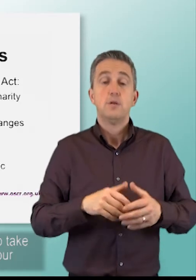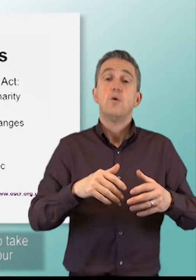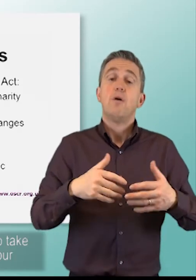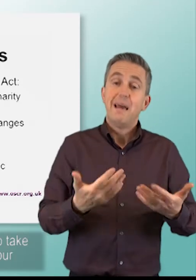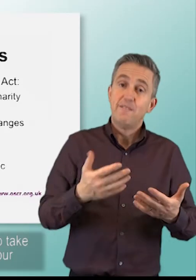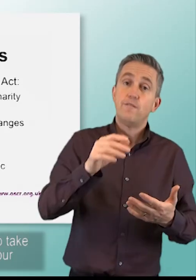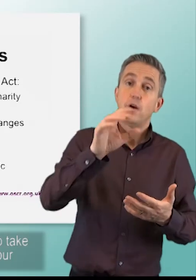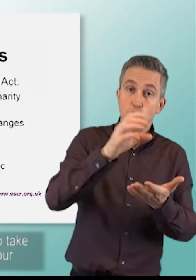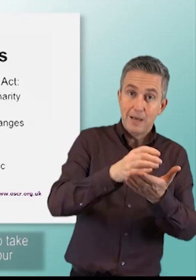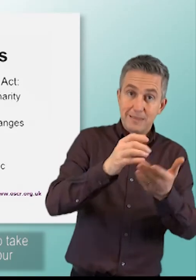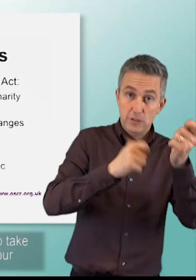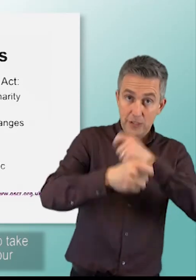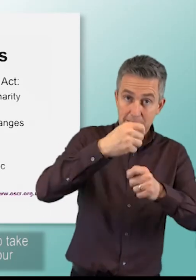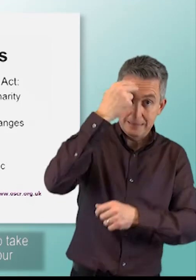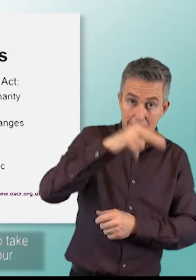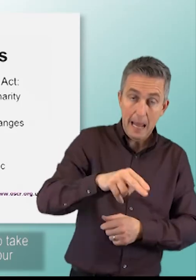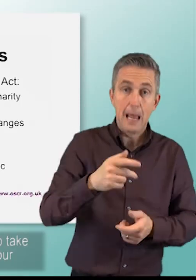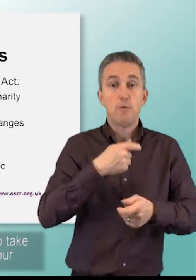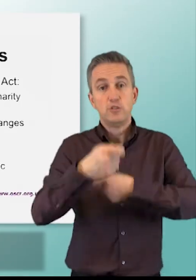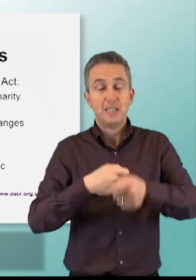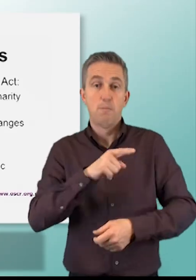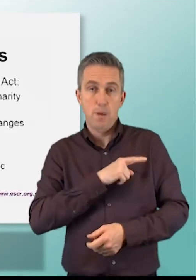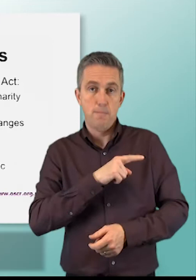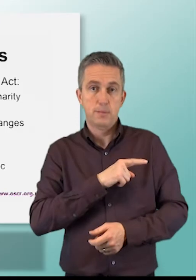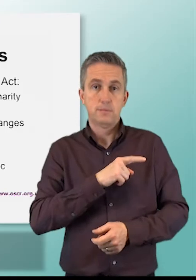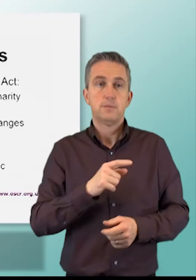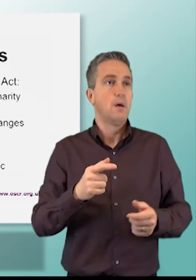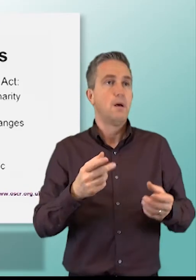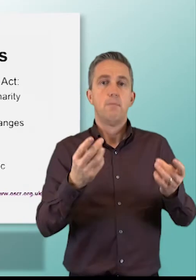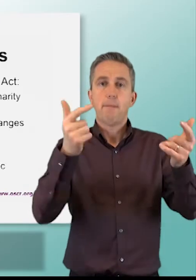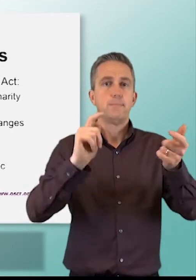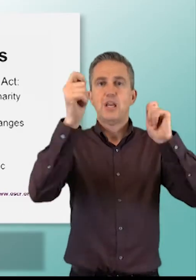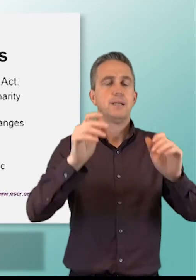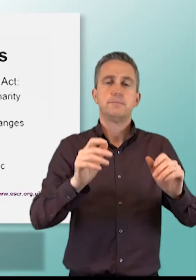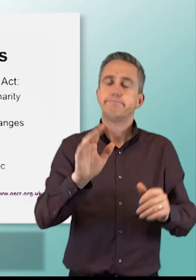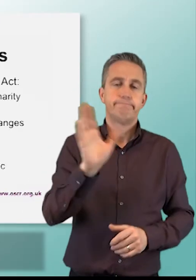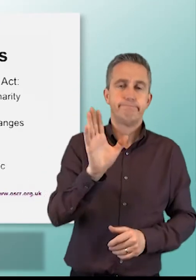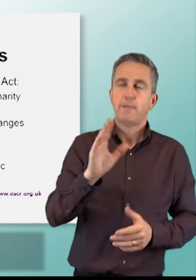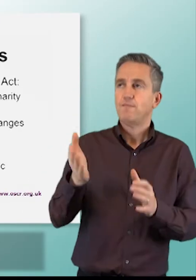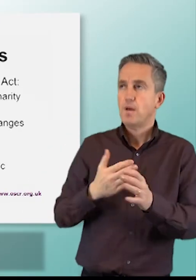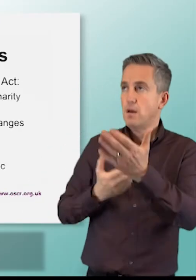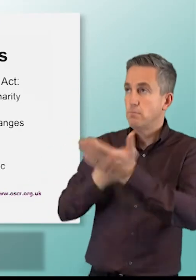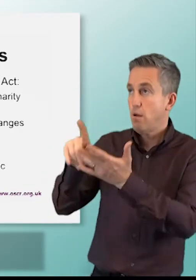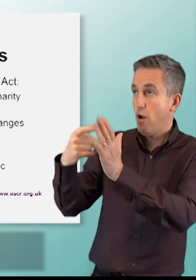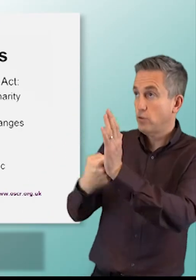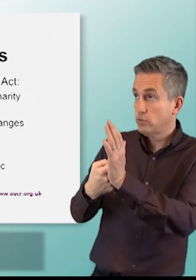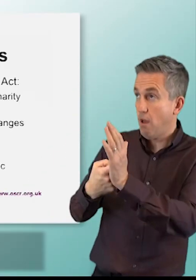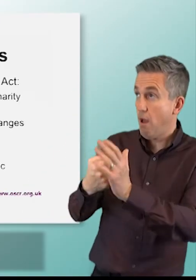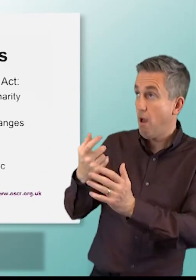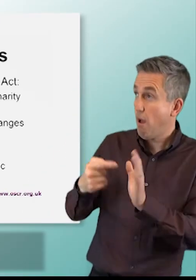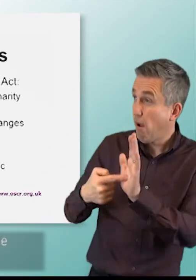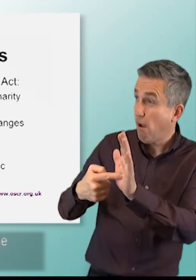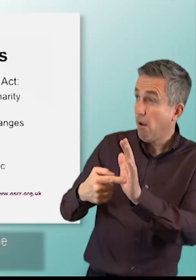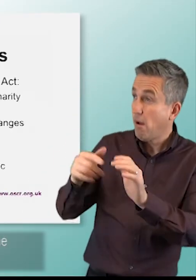to take an action like changing your name or changing your purposes, you can't just gaily go ahead and do that. You have to come to us and